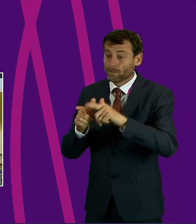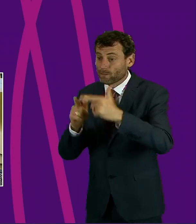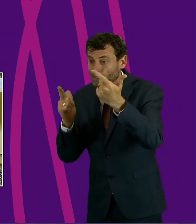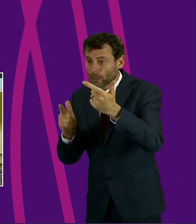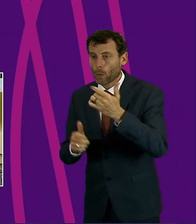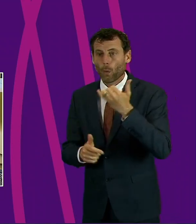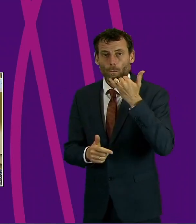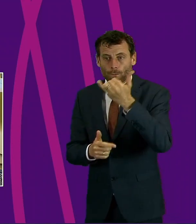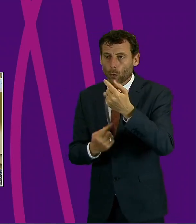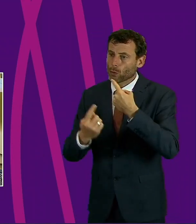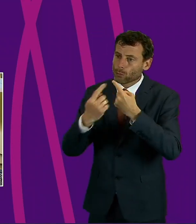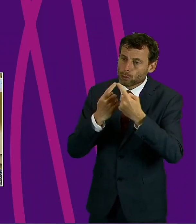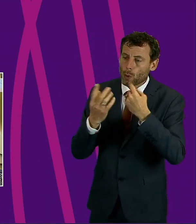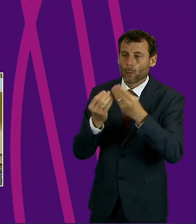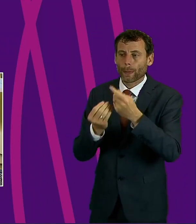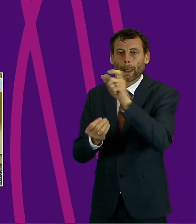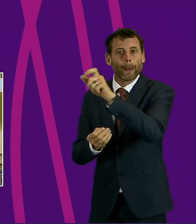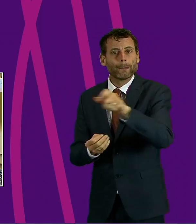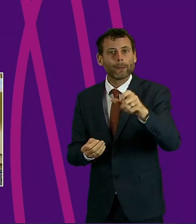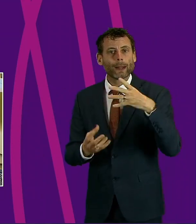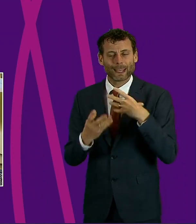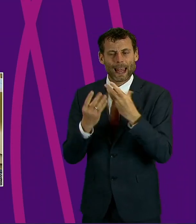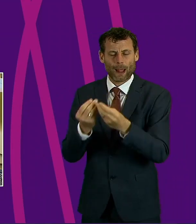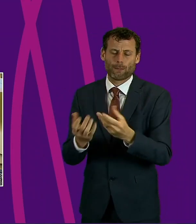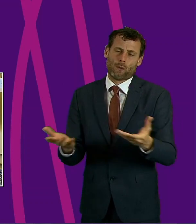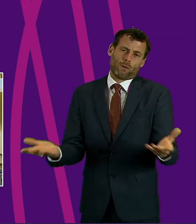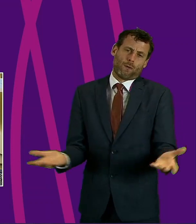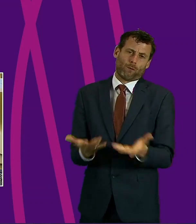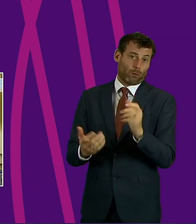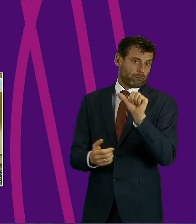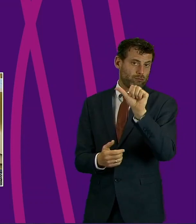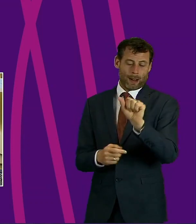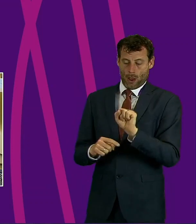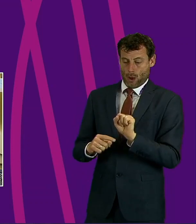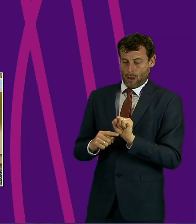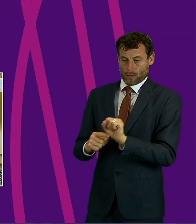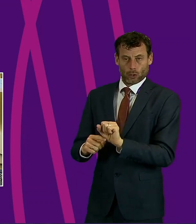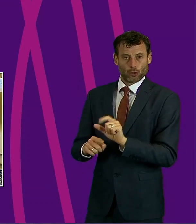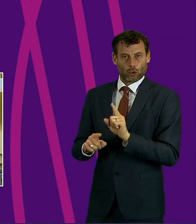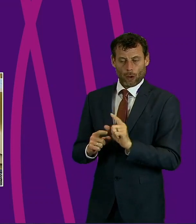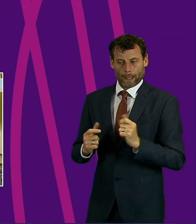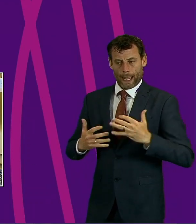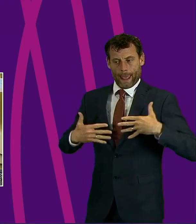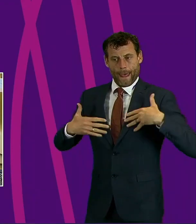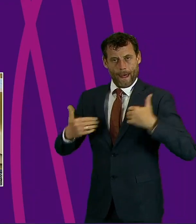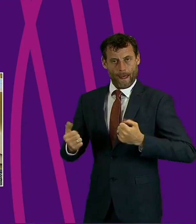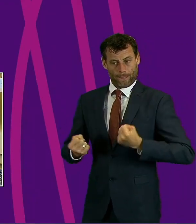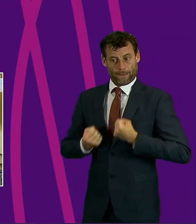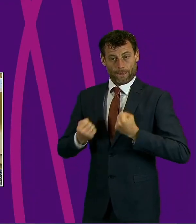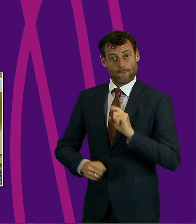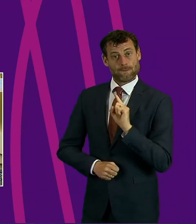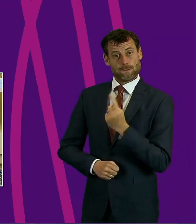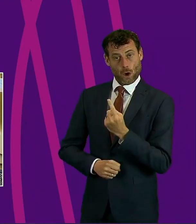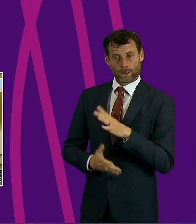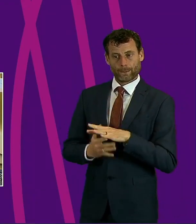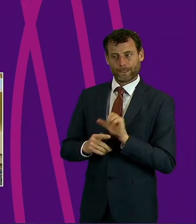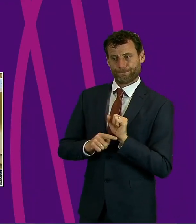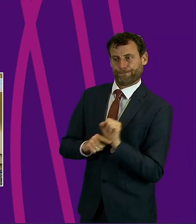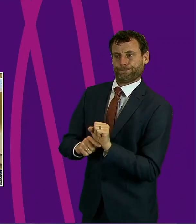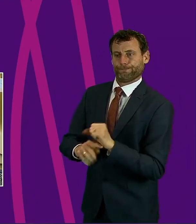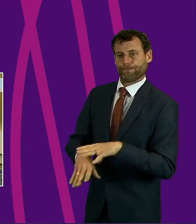another reminder of the need to be as preventative as possible in our approach to health and deal with some of these underlying risk factors